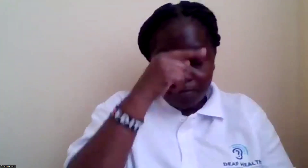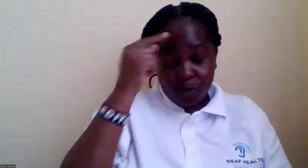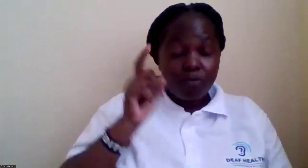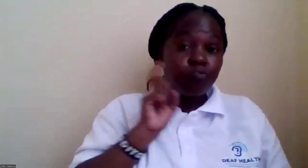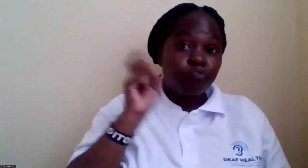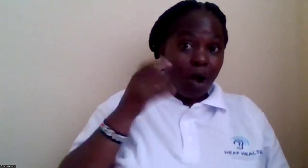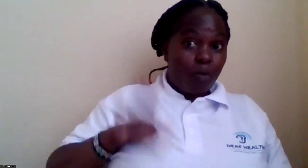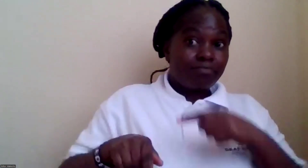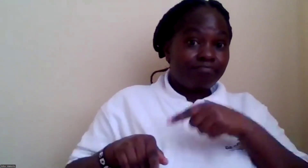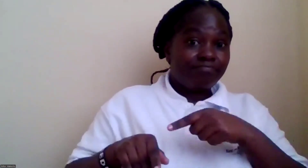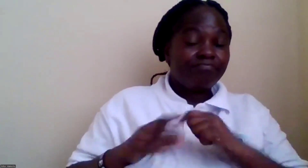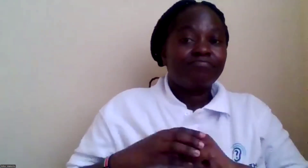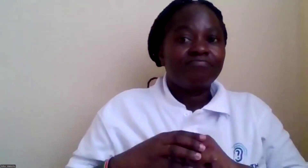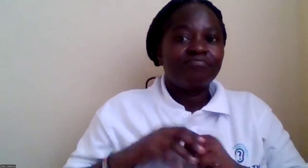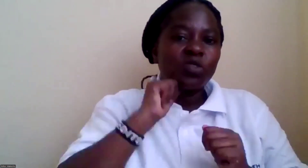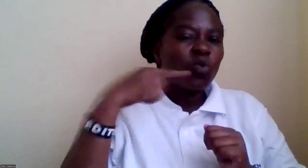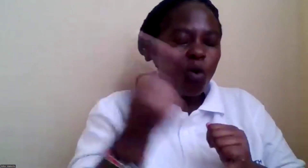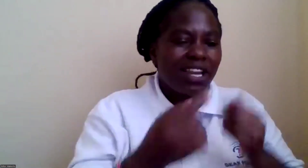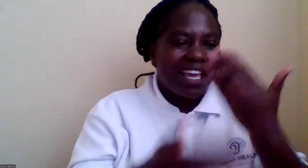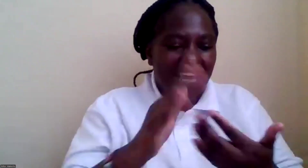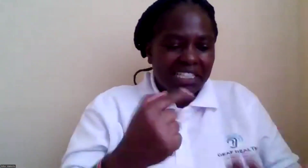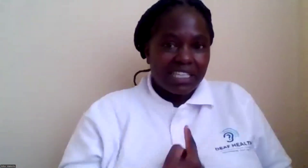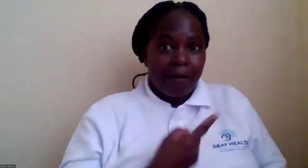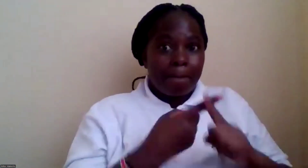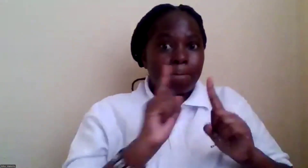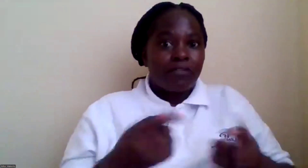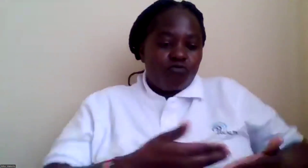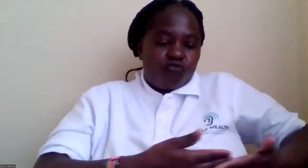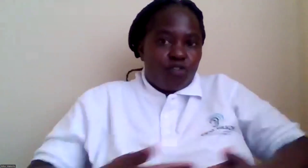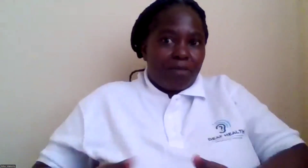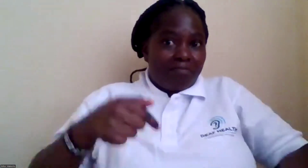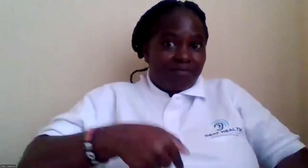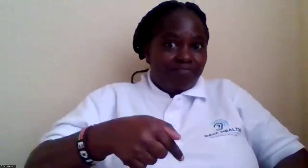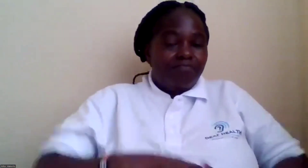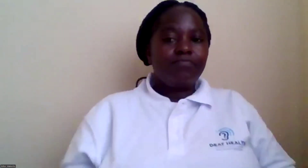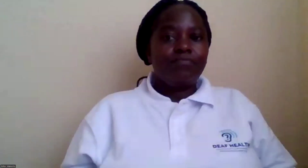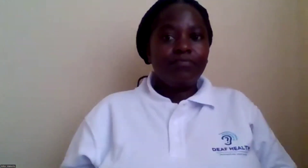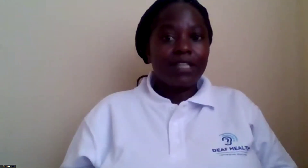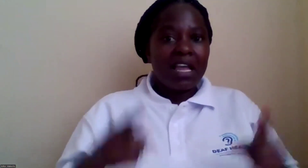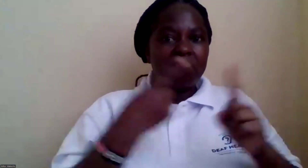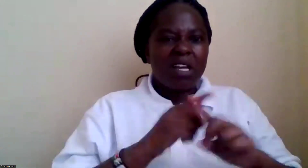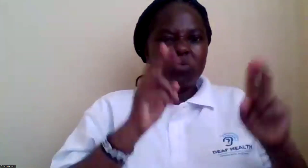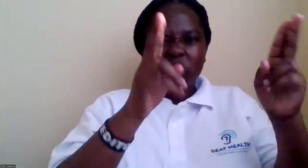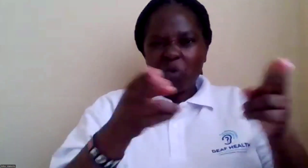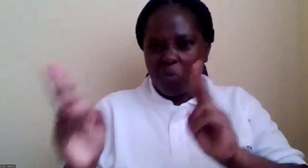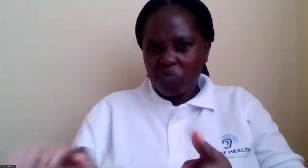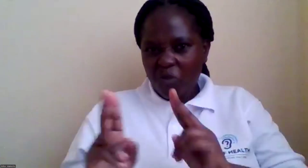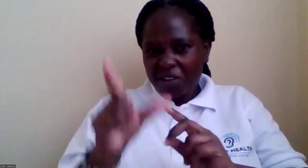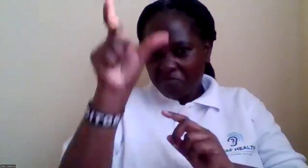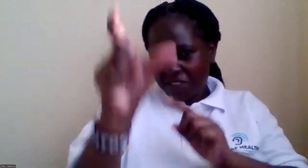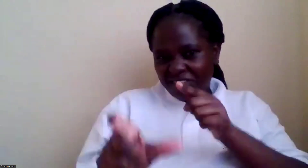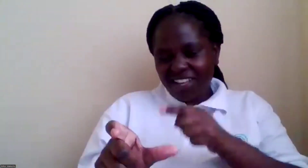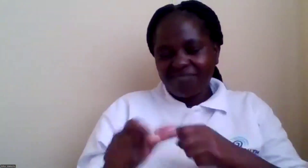catering to her own needs, but for the baby as well. But if you're just, a normal adult, you don't have